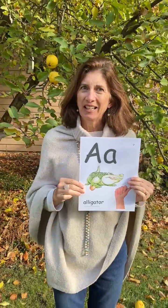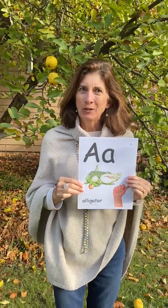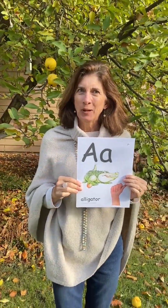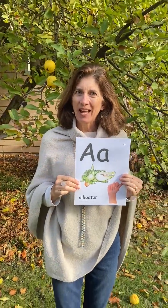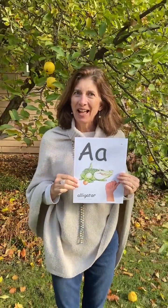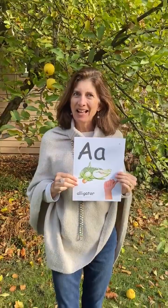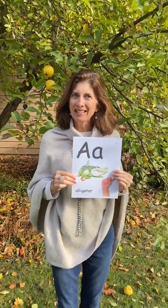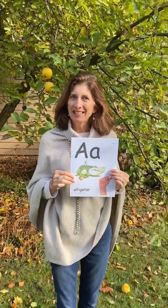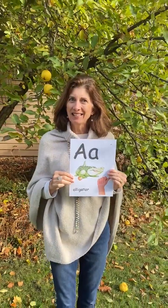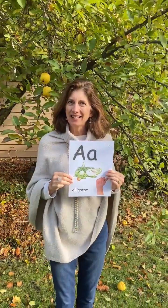you guess?